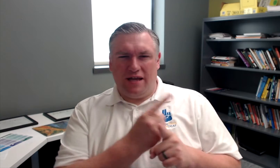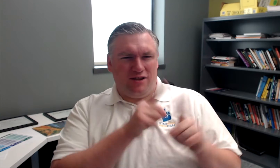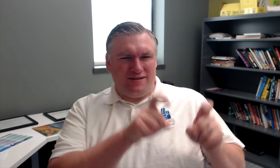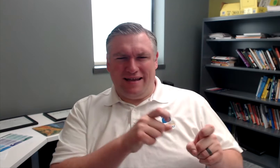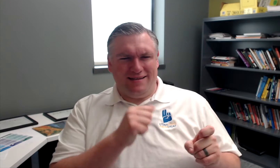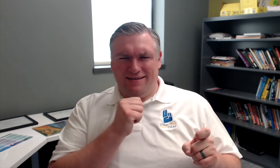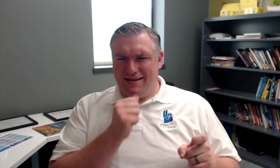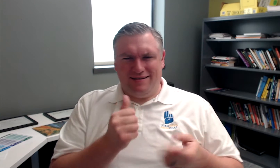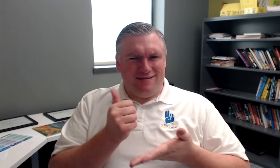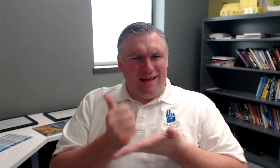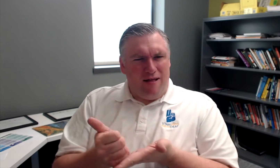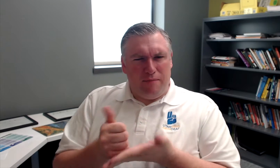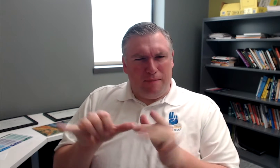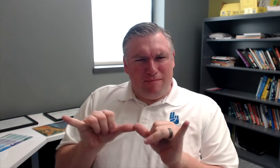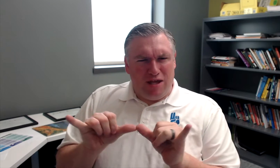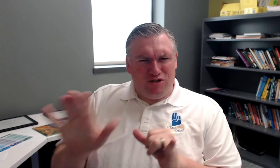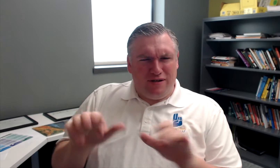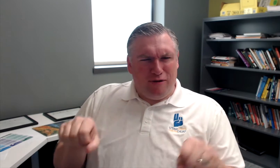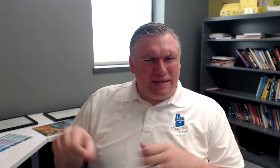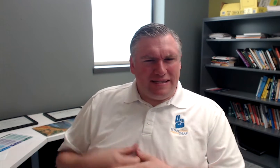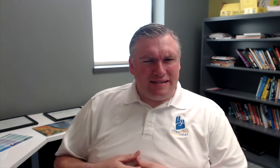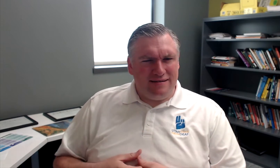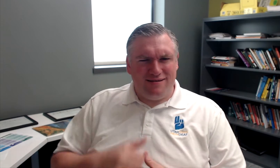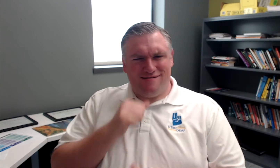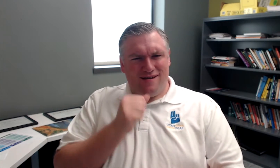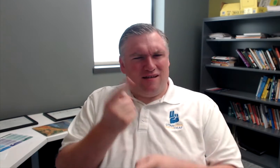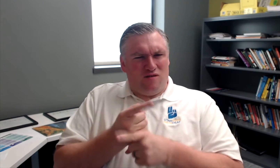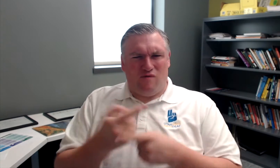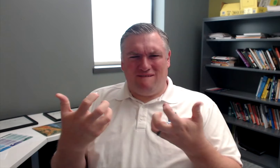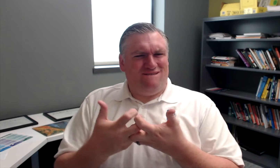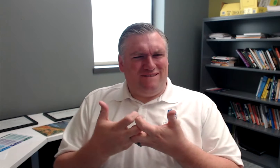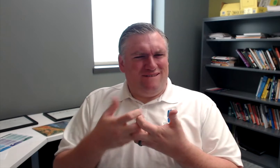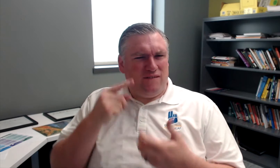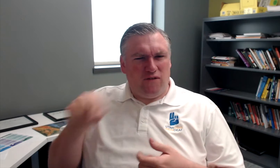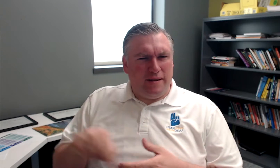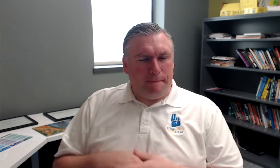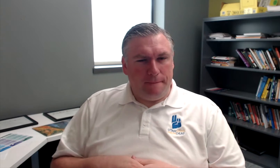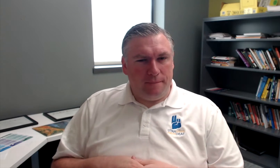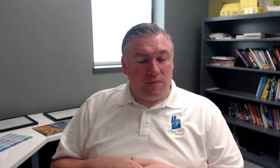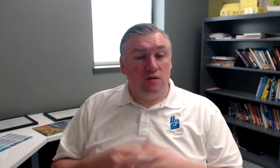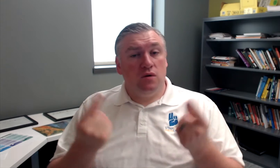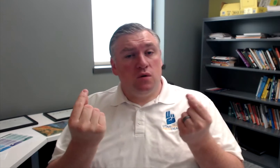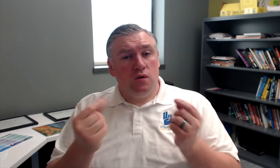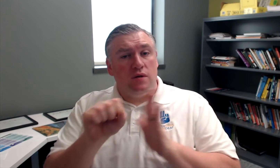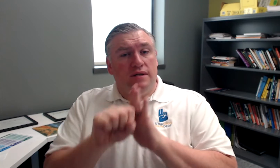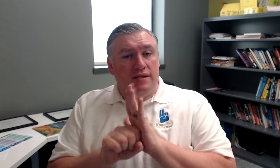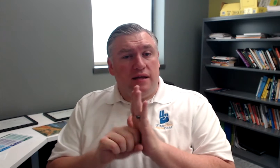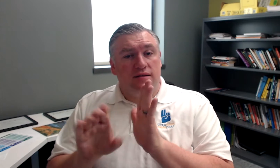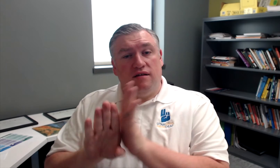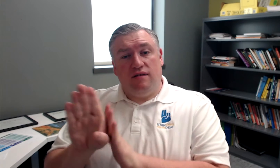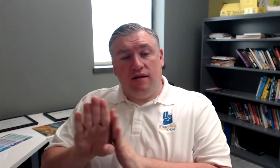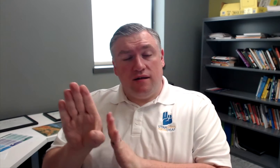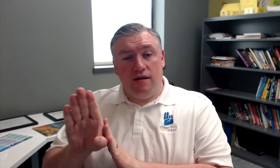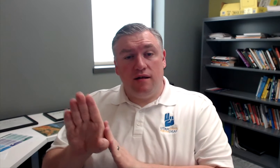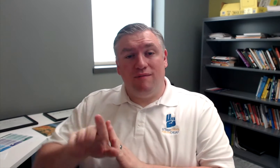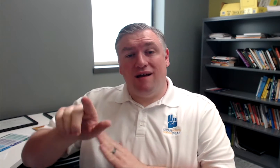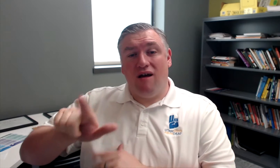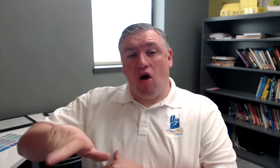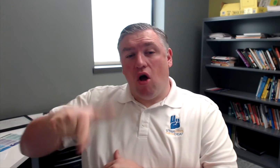the regular state test doesn't help measure their abilities at all. It's not a right fit for them. So the states